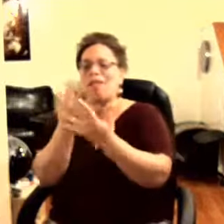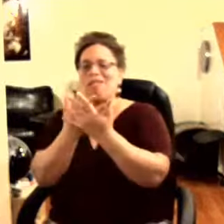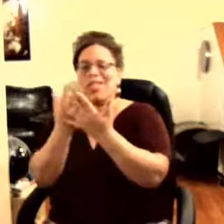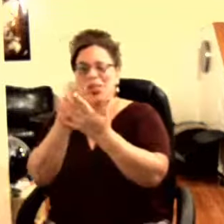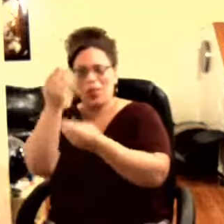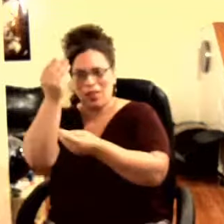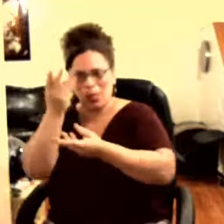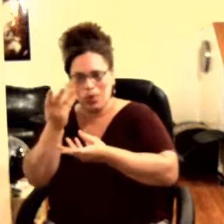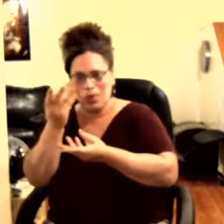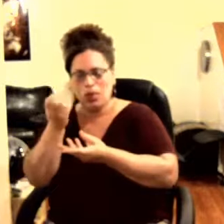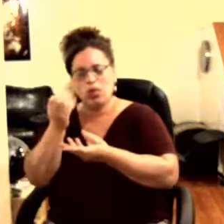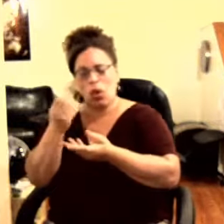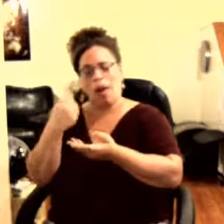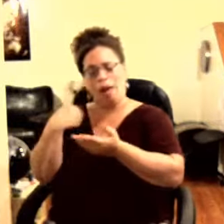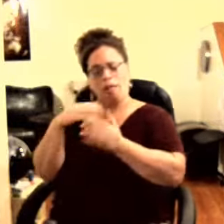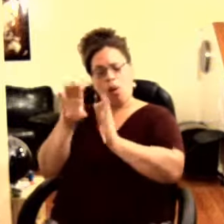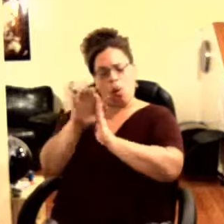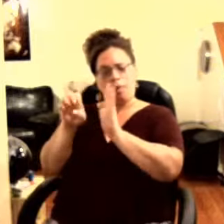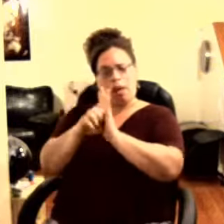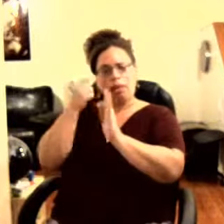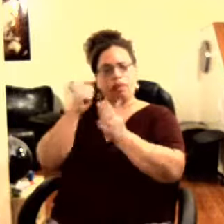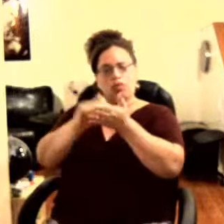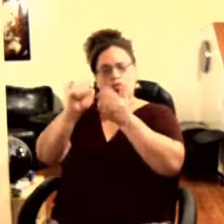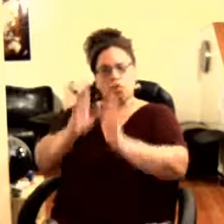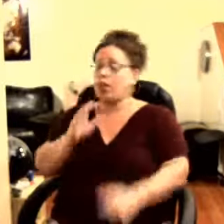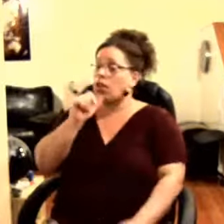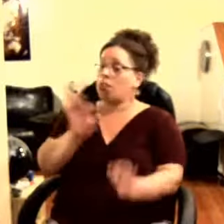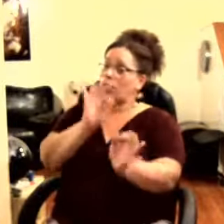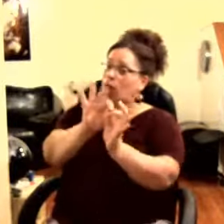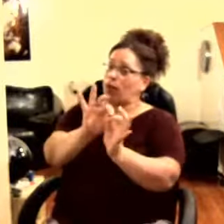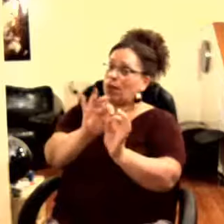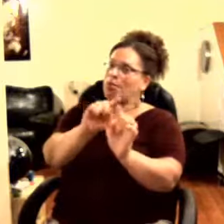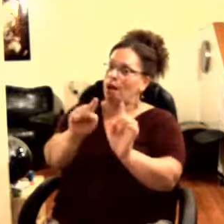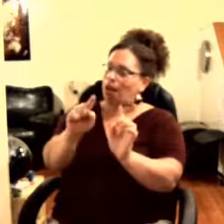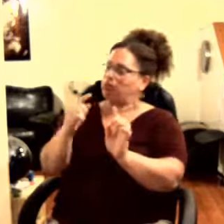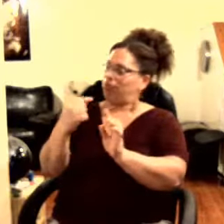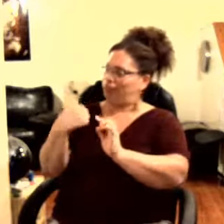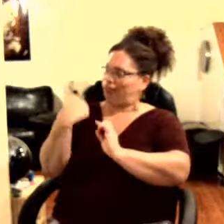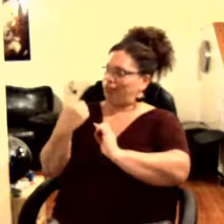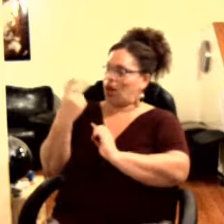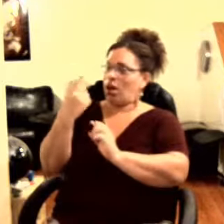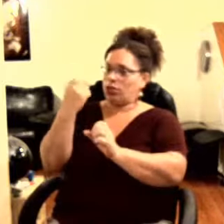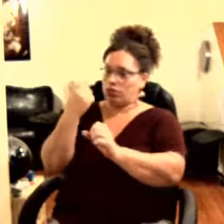ethics developed. It wasn't perfect, but it got us through the last century. And so